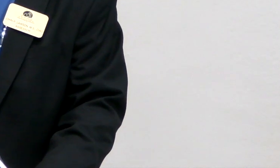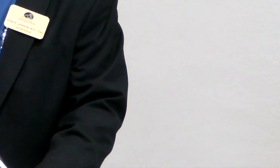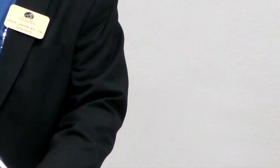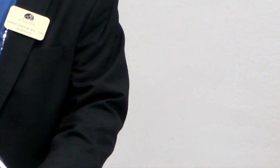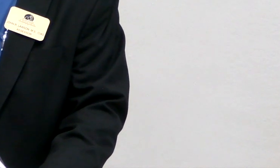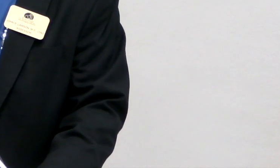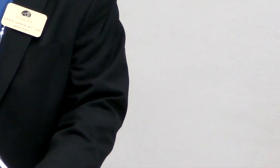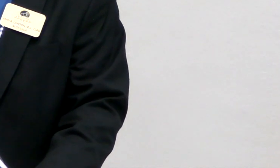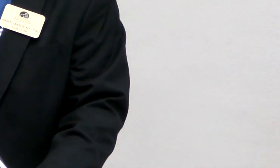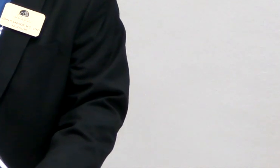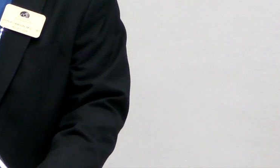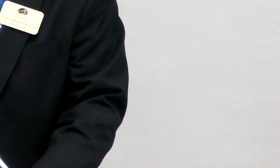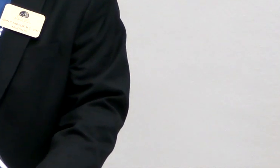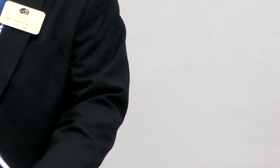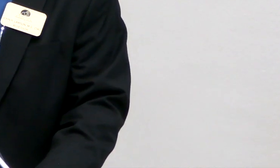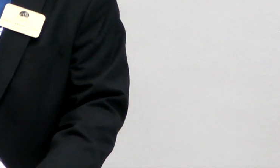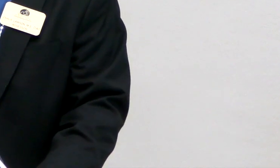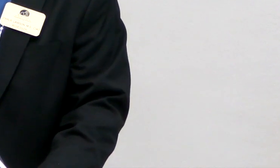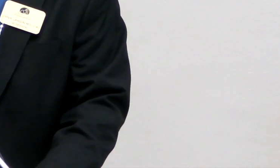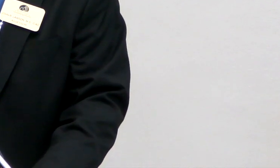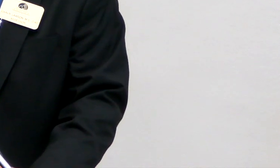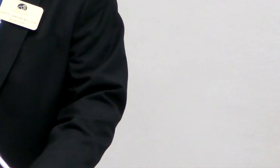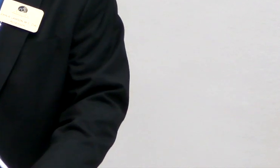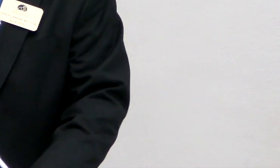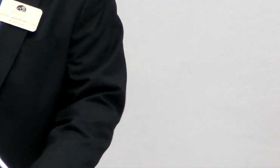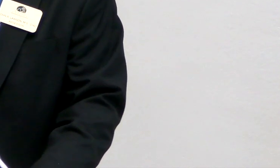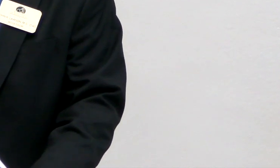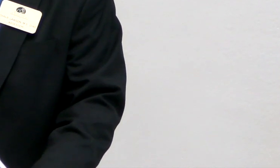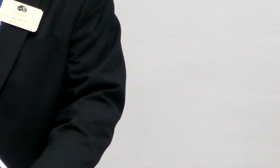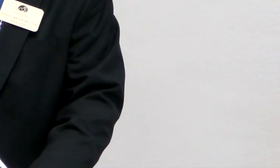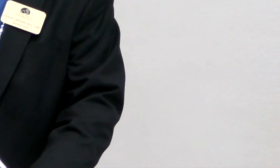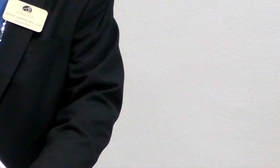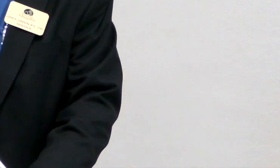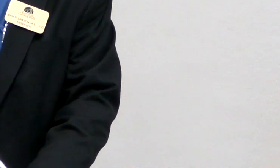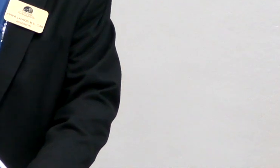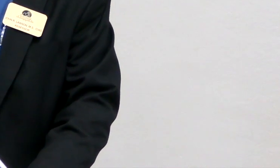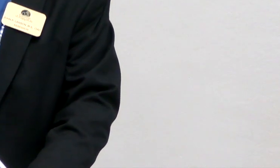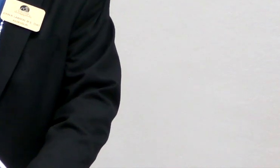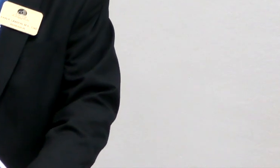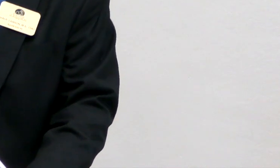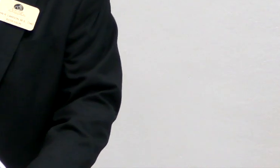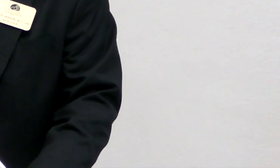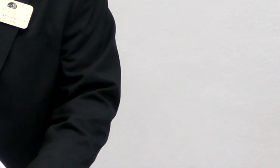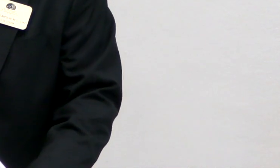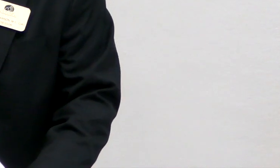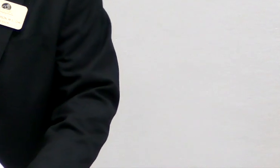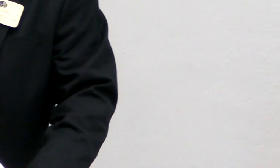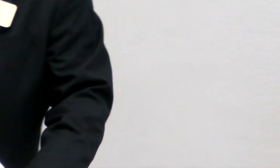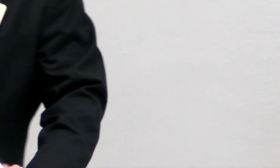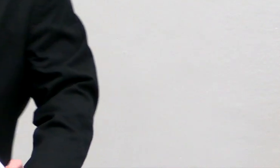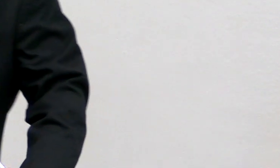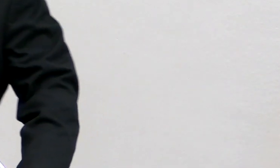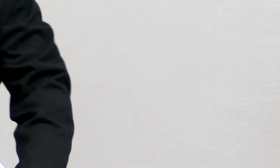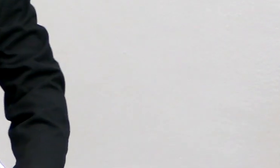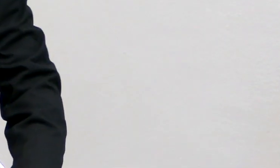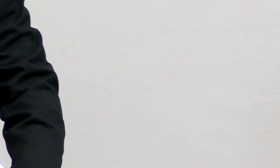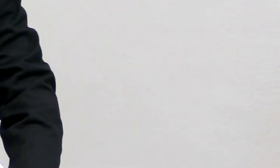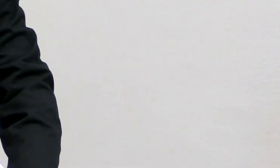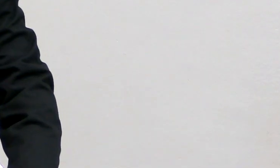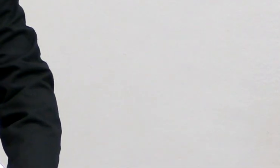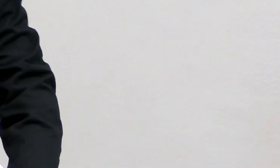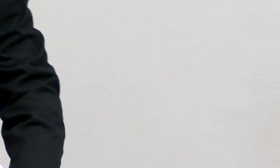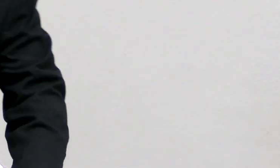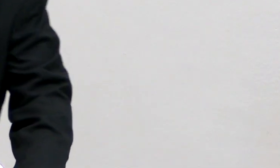don't hire an attorney to appeal your taxes. So my recommendation is to make sure you appeal your taxes. So my office